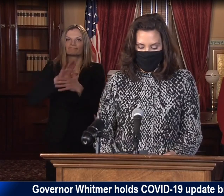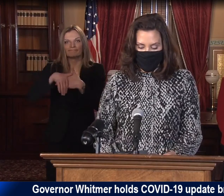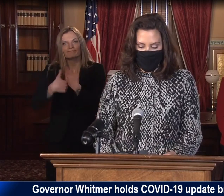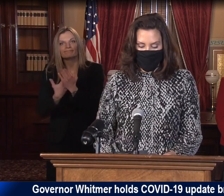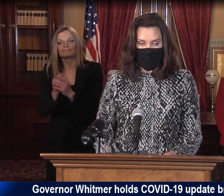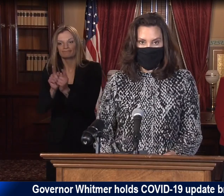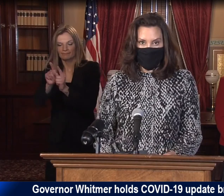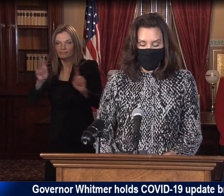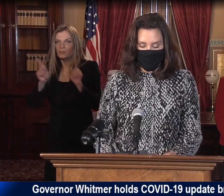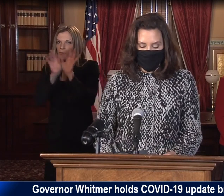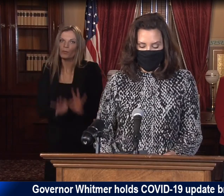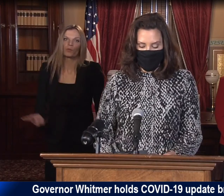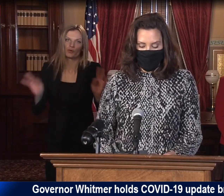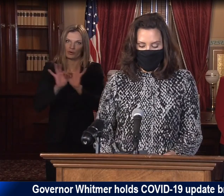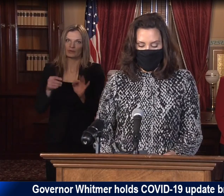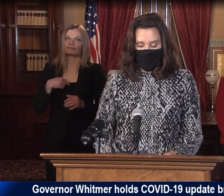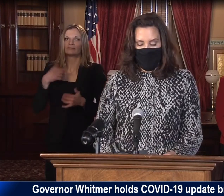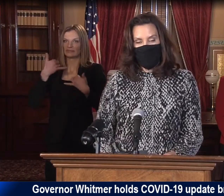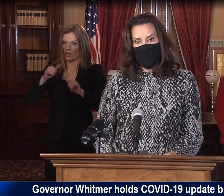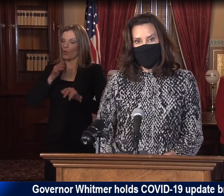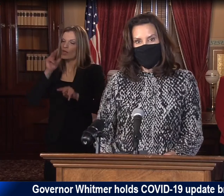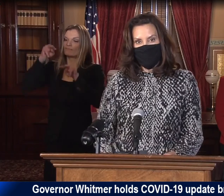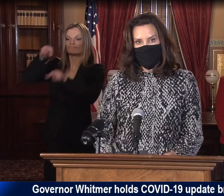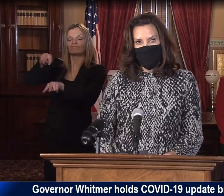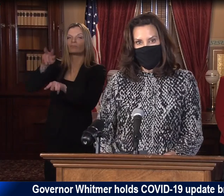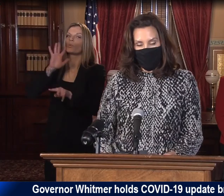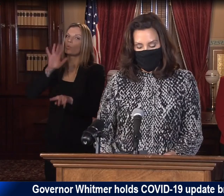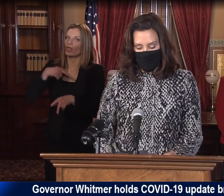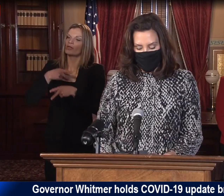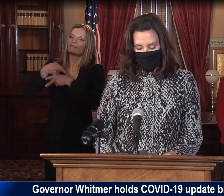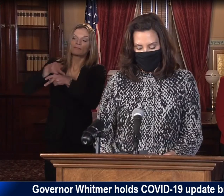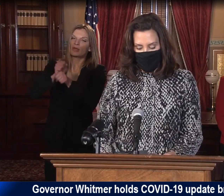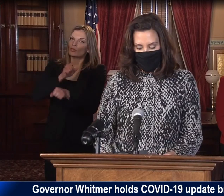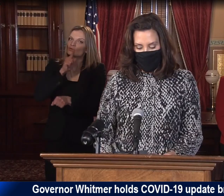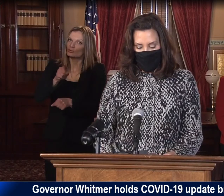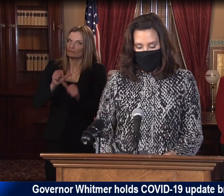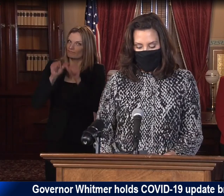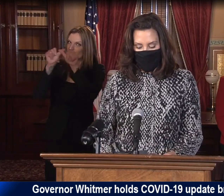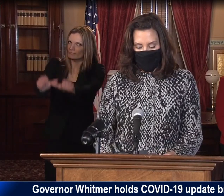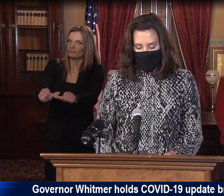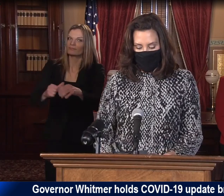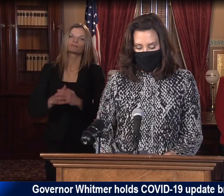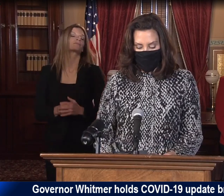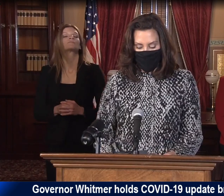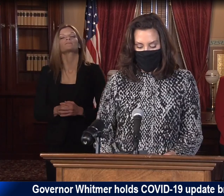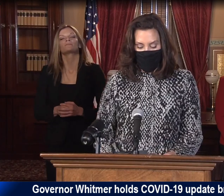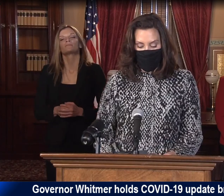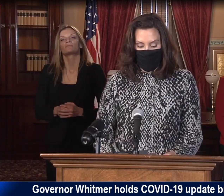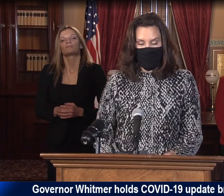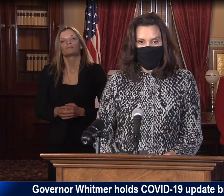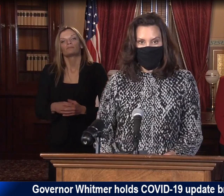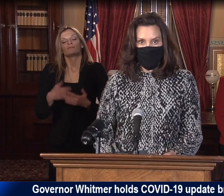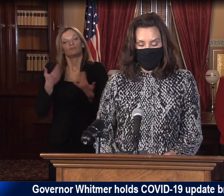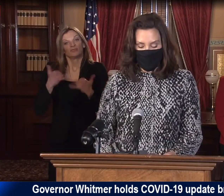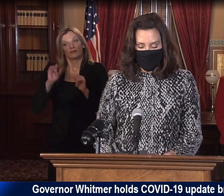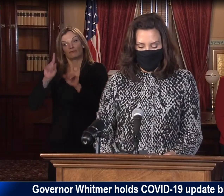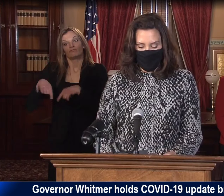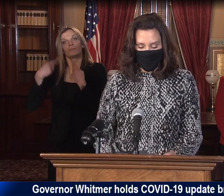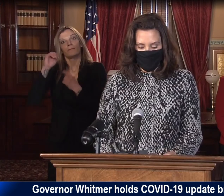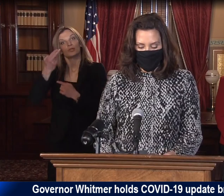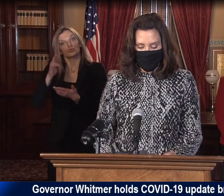social distancing remain in place. Many districts across our state have been largely open